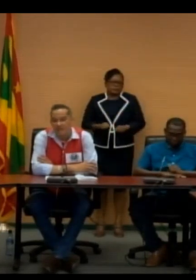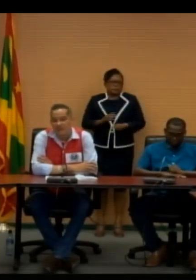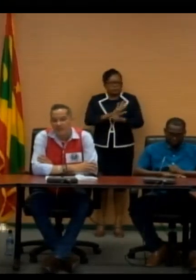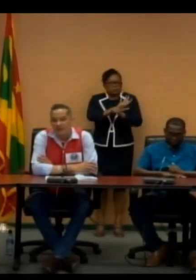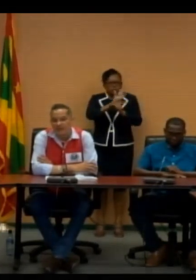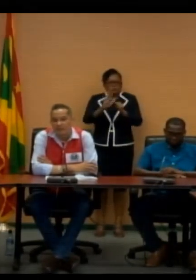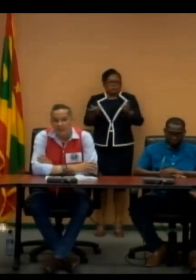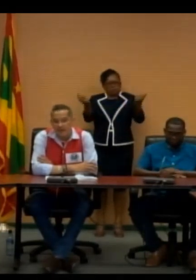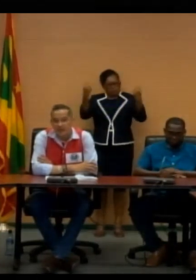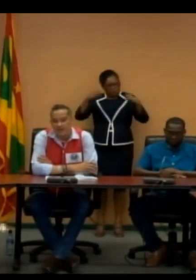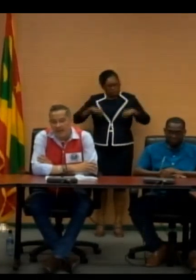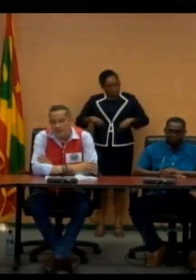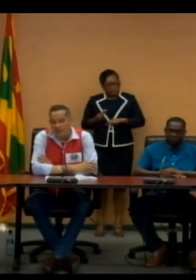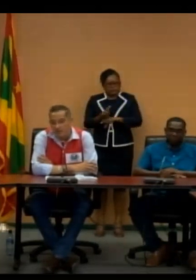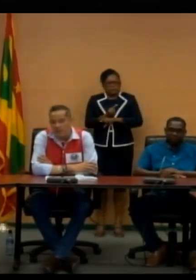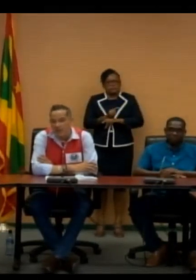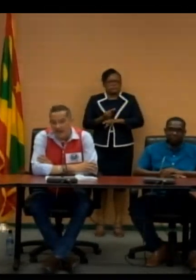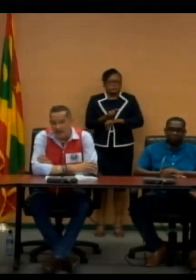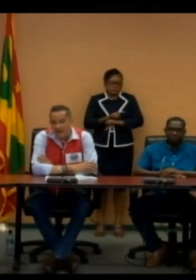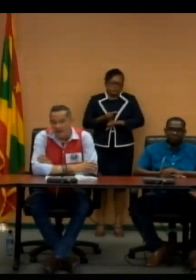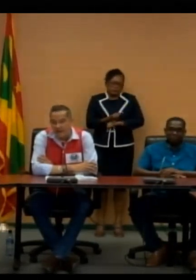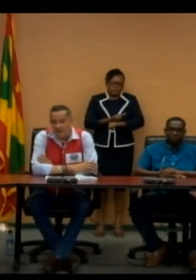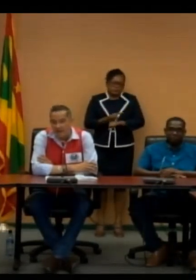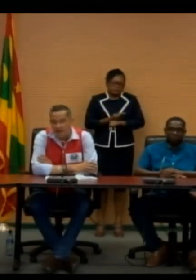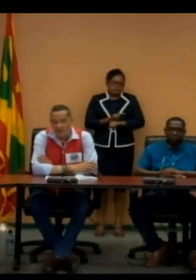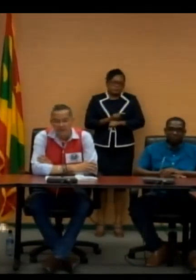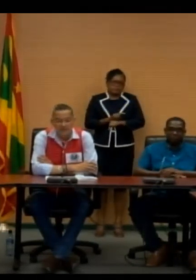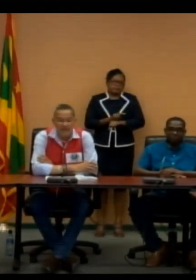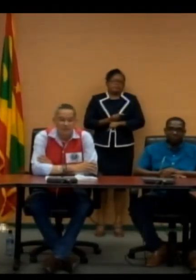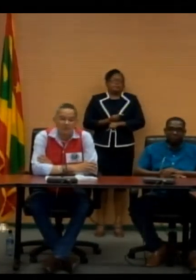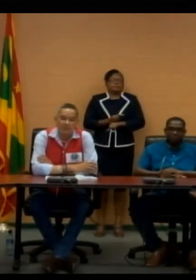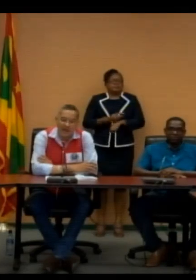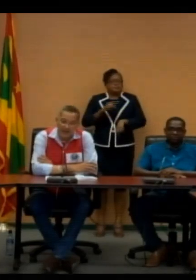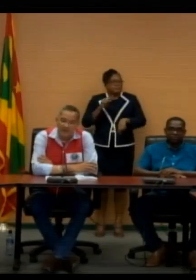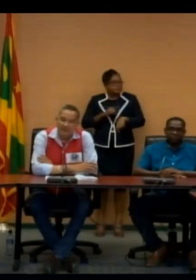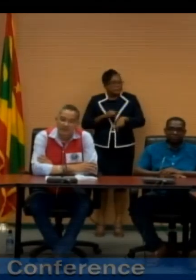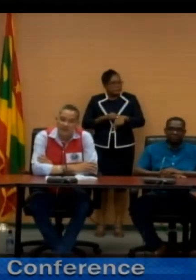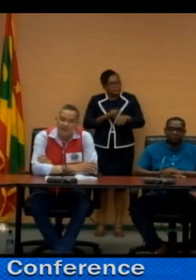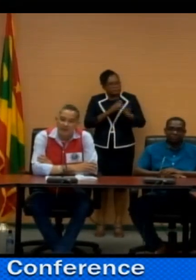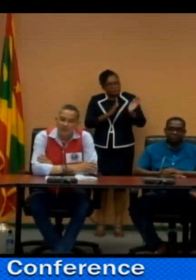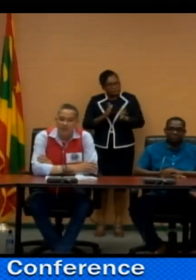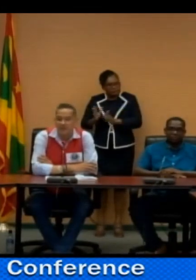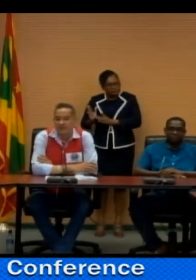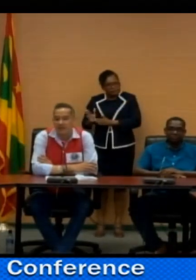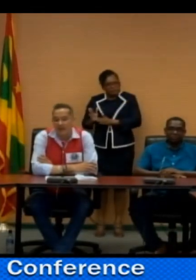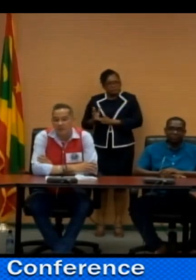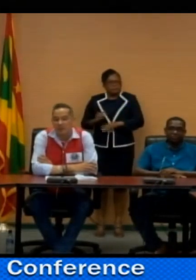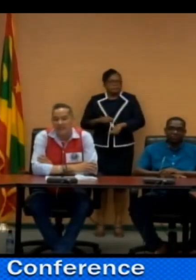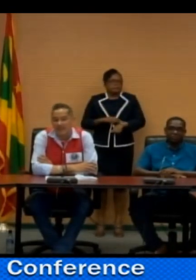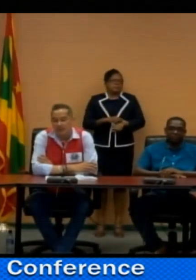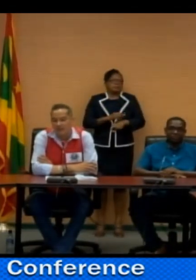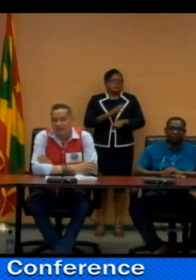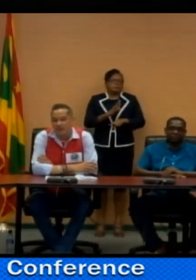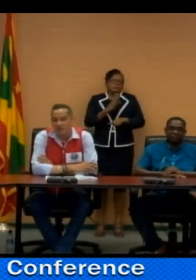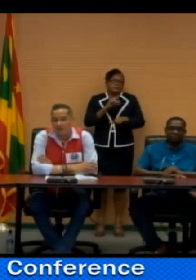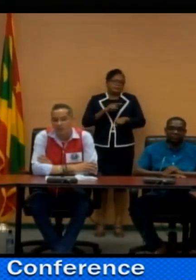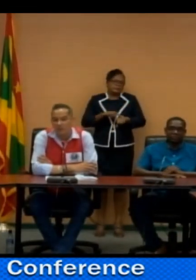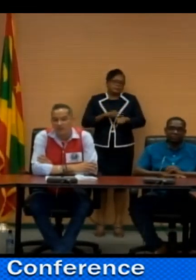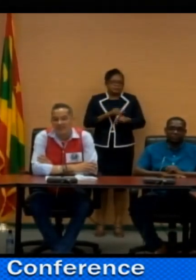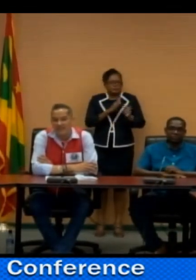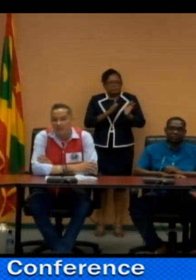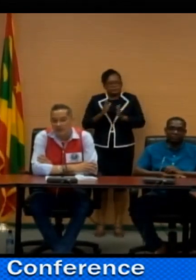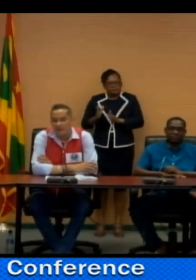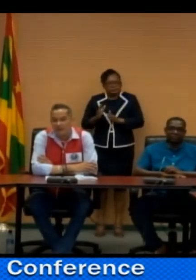time, precious time to prepare, precious time to plan, and precious time to be able